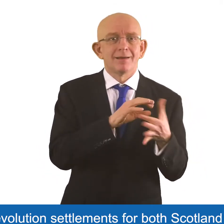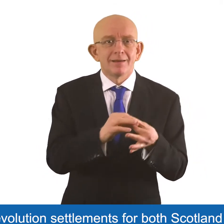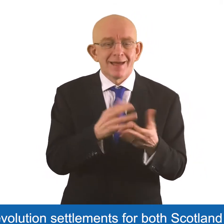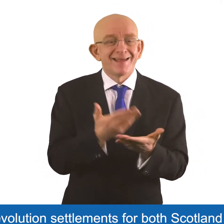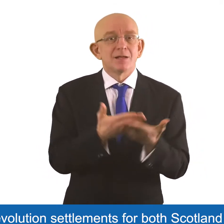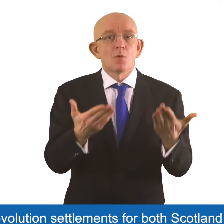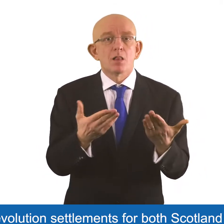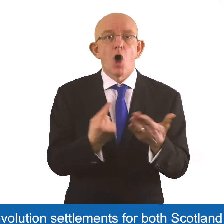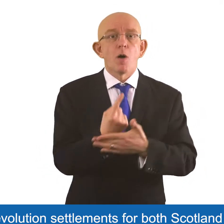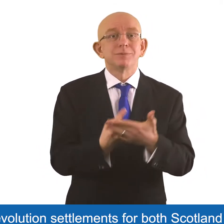matter.